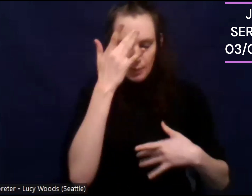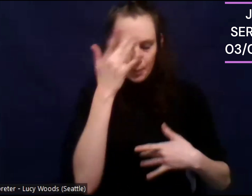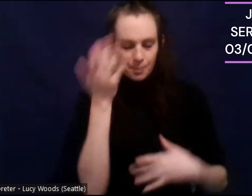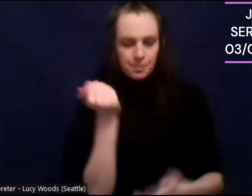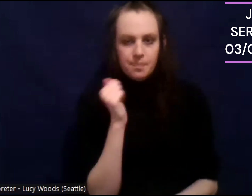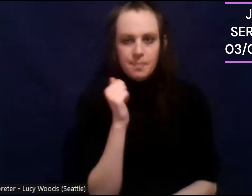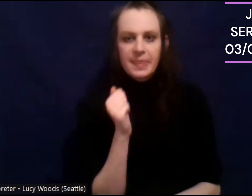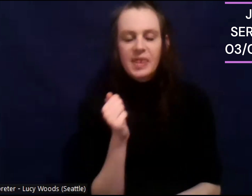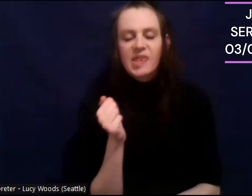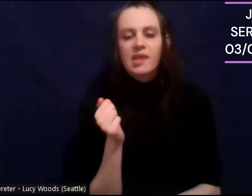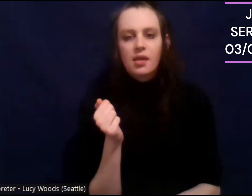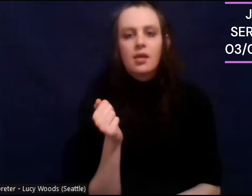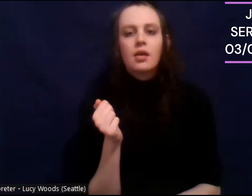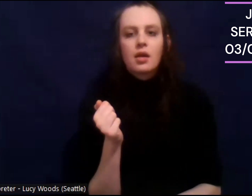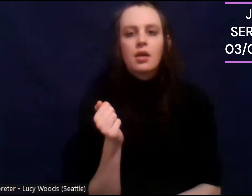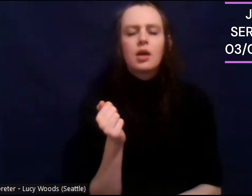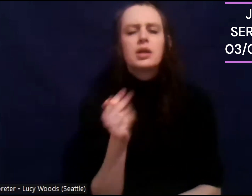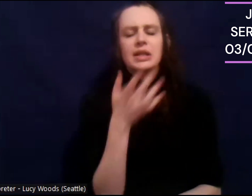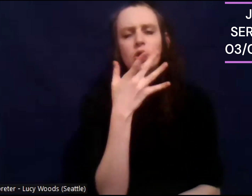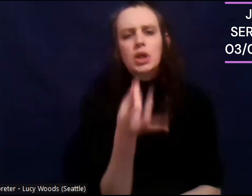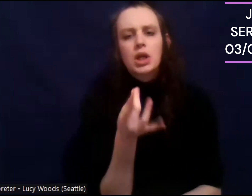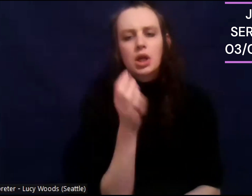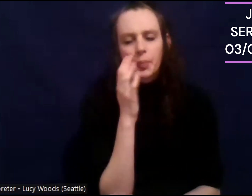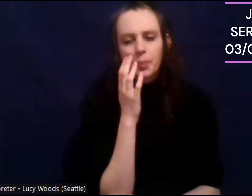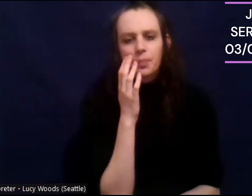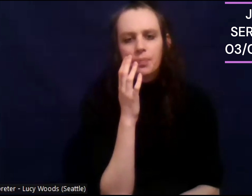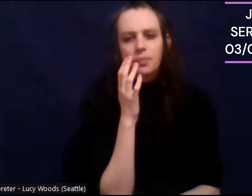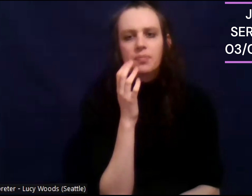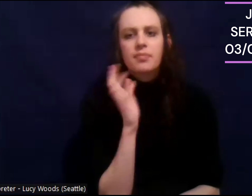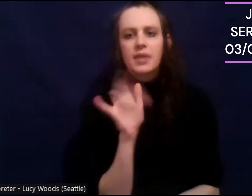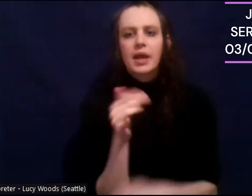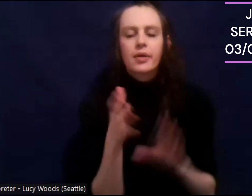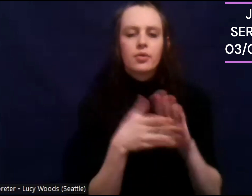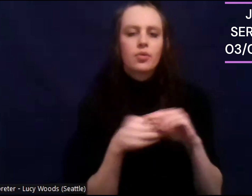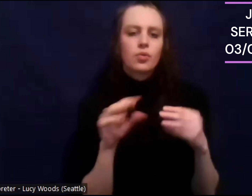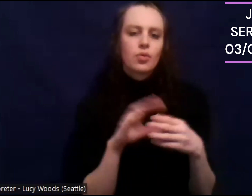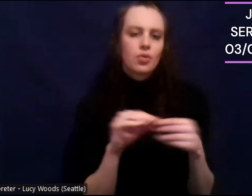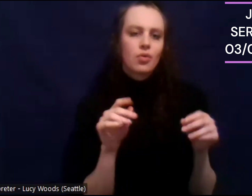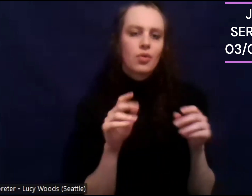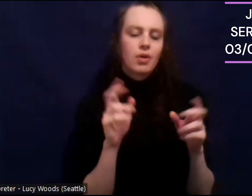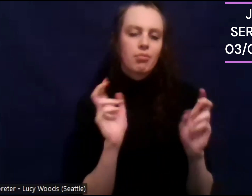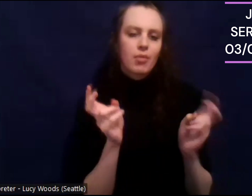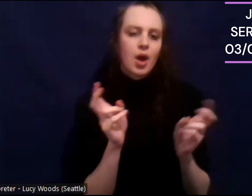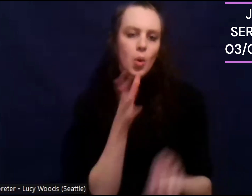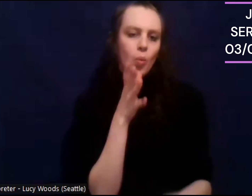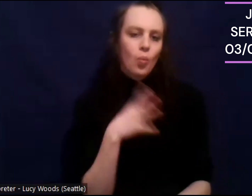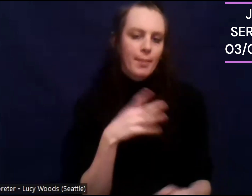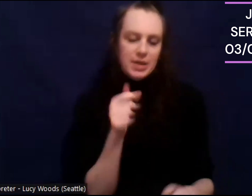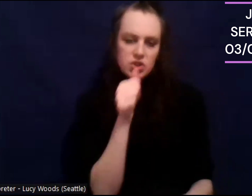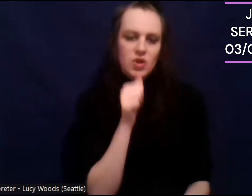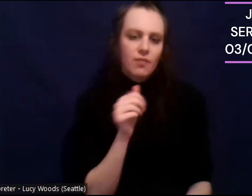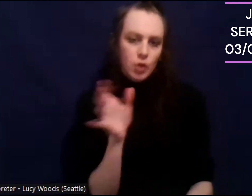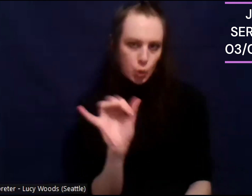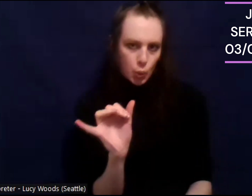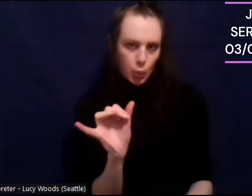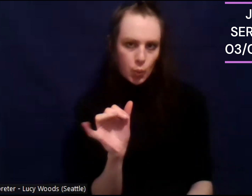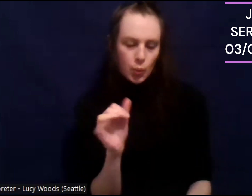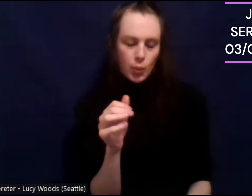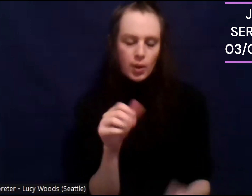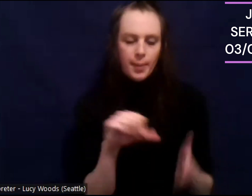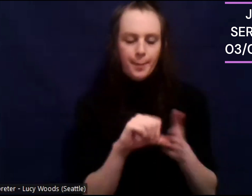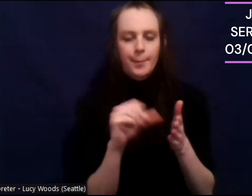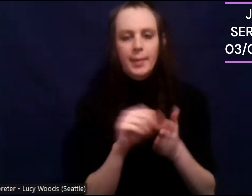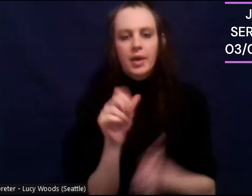And it's actually, interestingly enough, in the story that's titled "Women Suffer Too," and it's on page 204. And